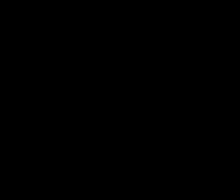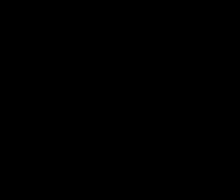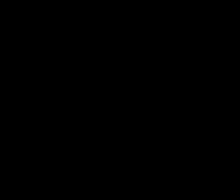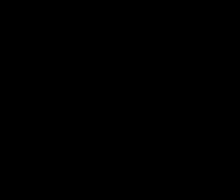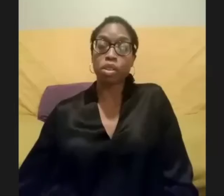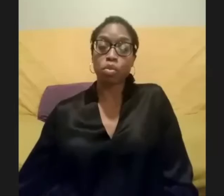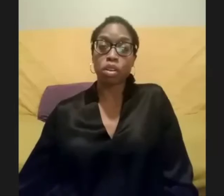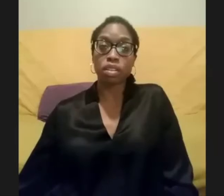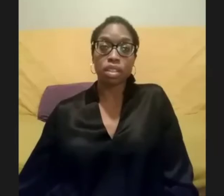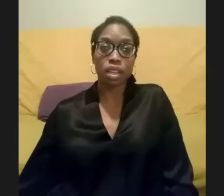going on in the world.